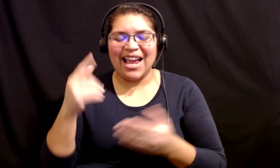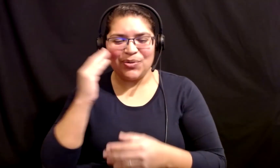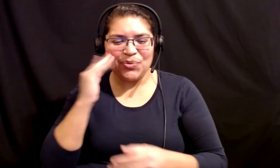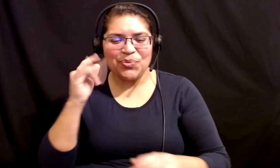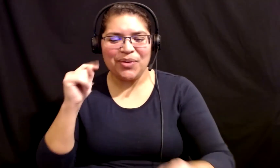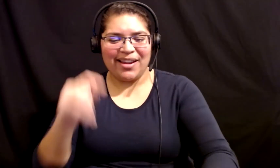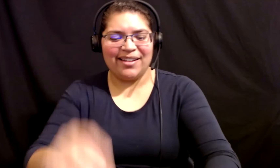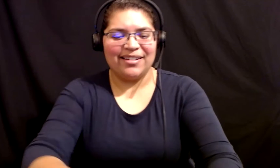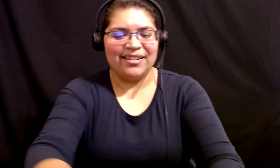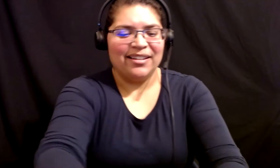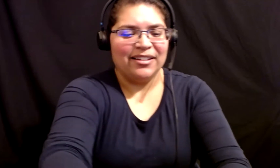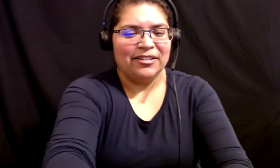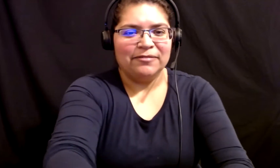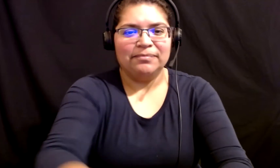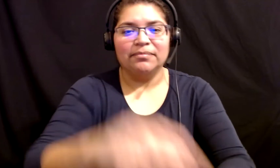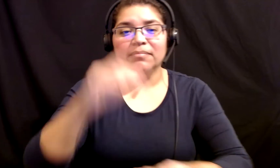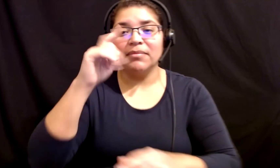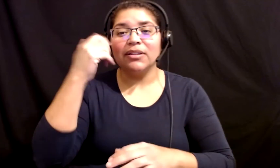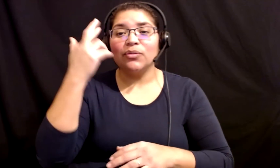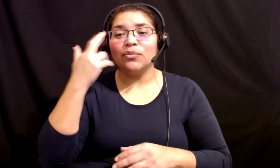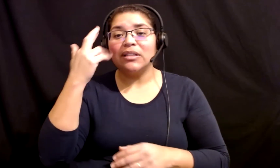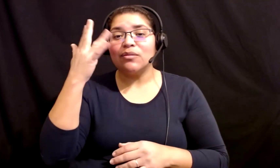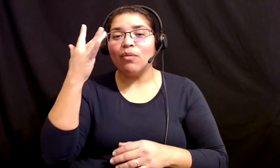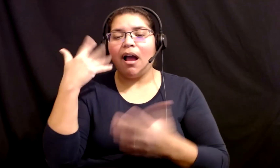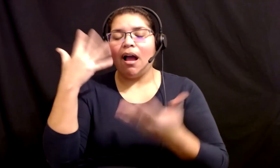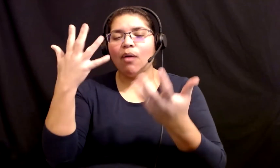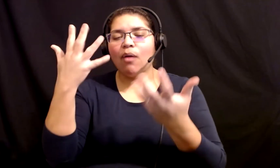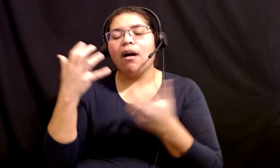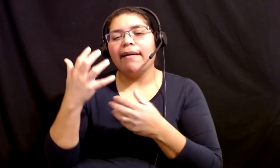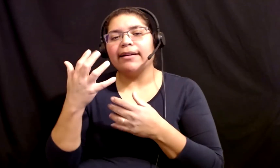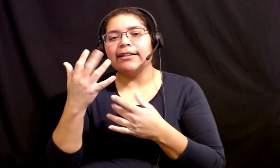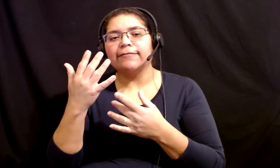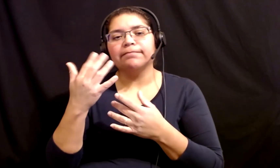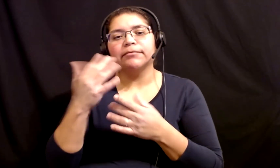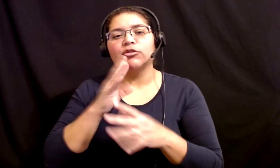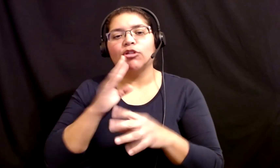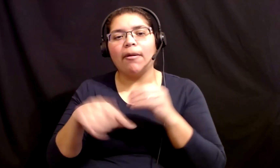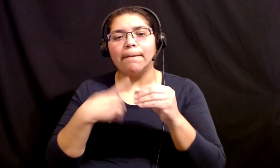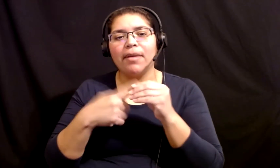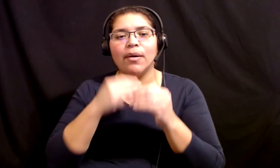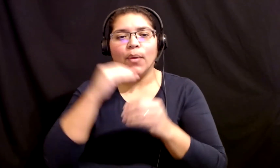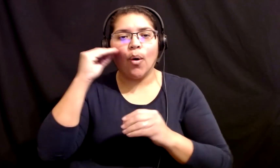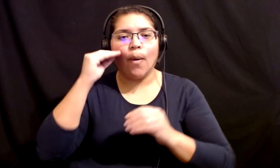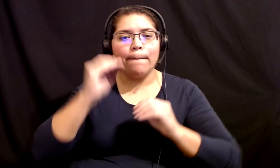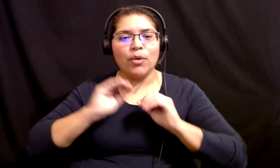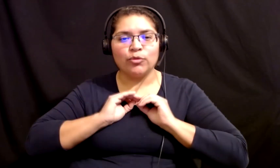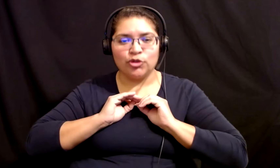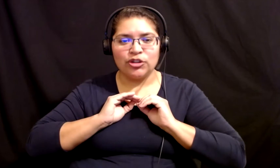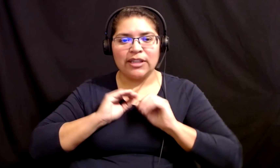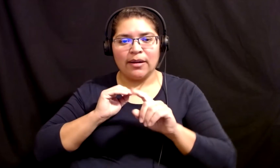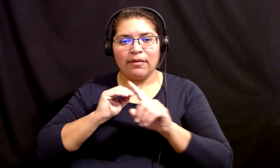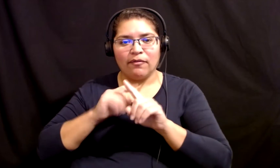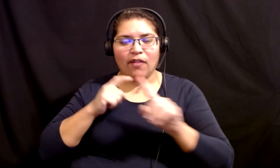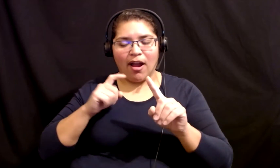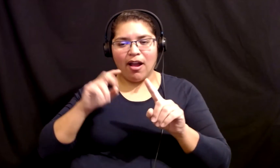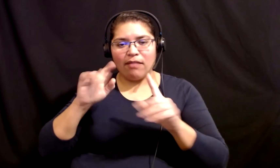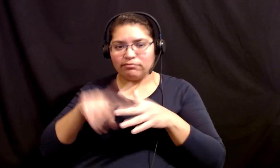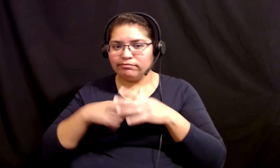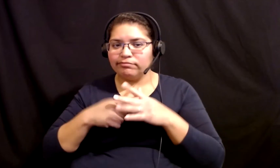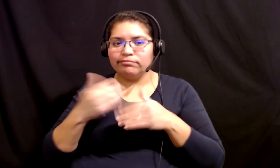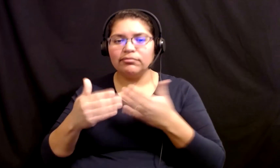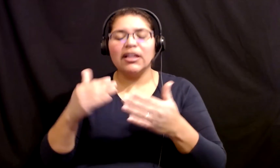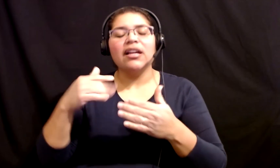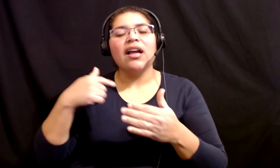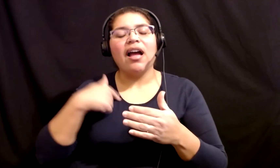would, because, and the reason I think I wanted to talk about homeownership from the outset was when I think